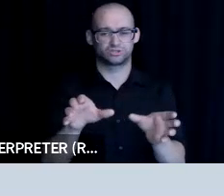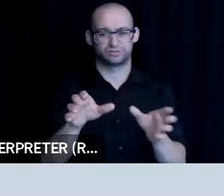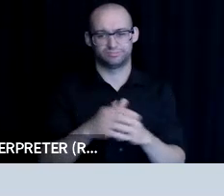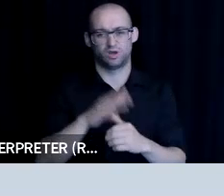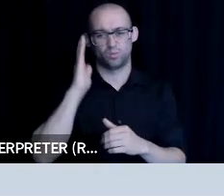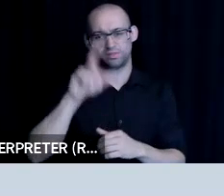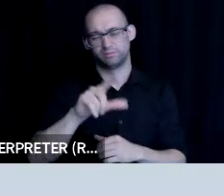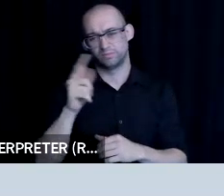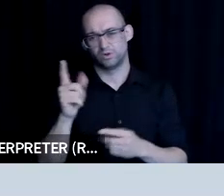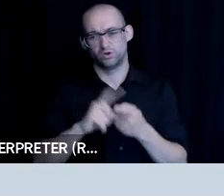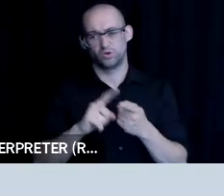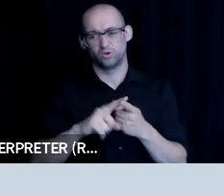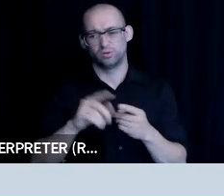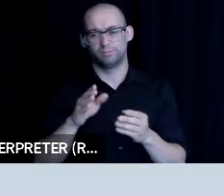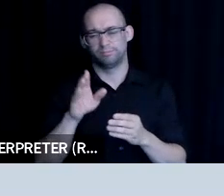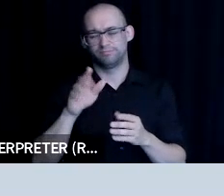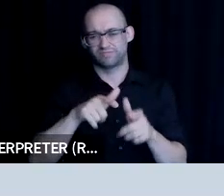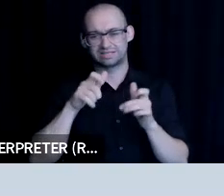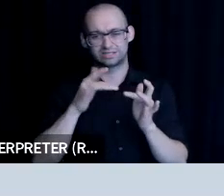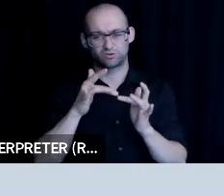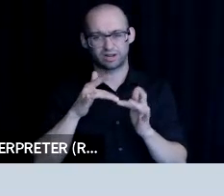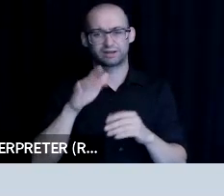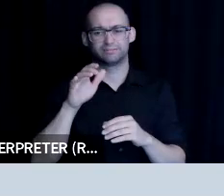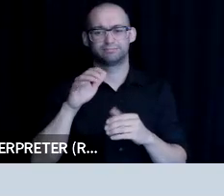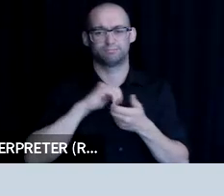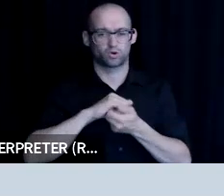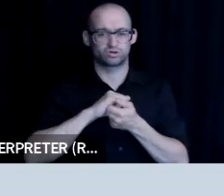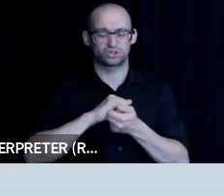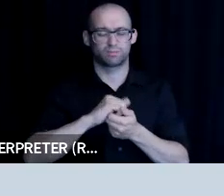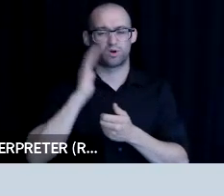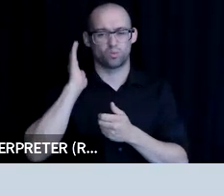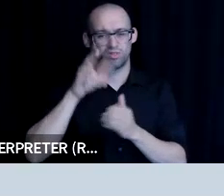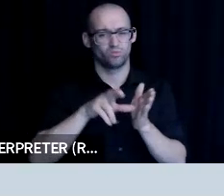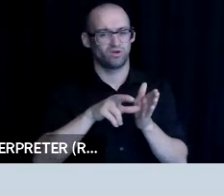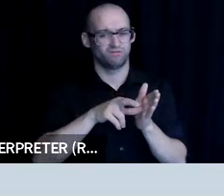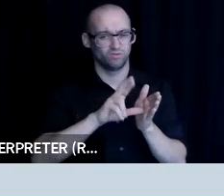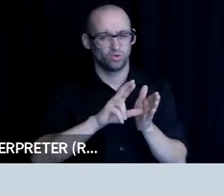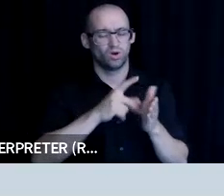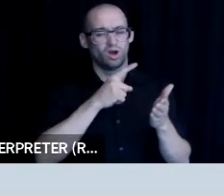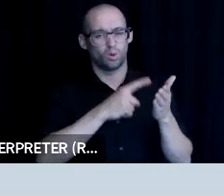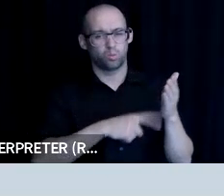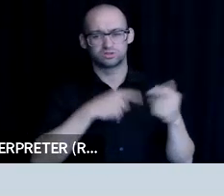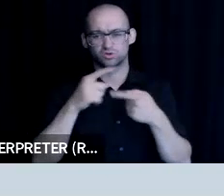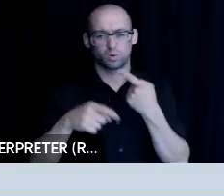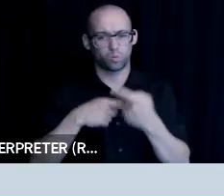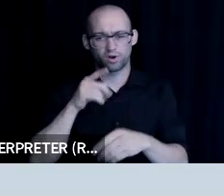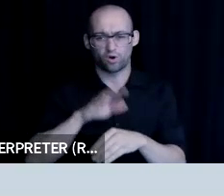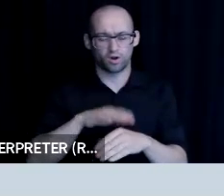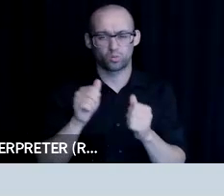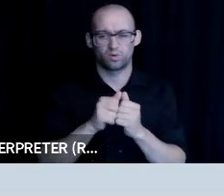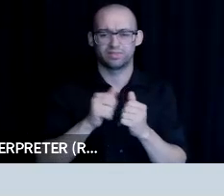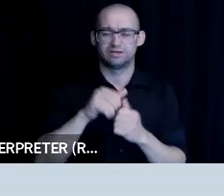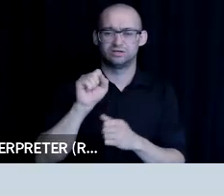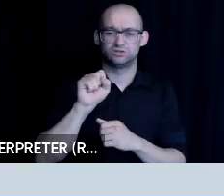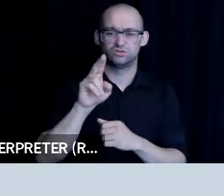our Broadband Equity Partnership to go over what is going on with the surveys